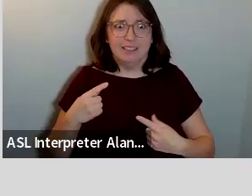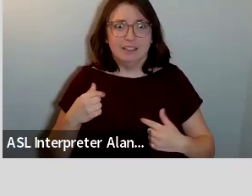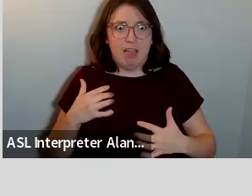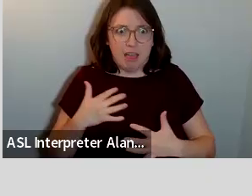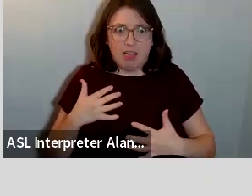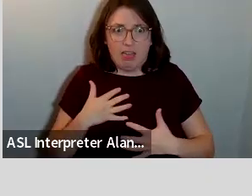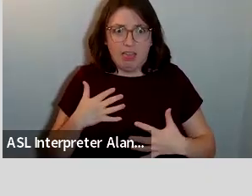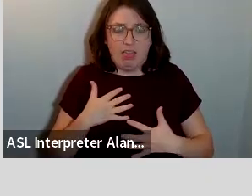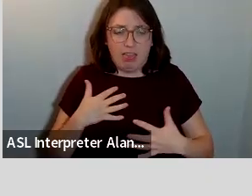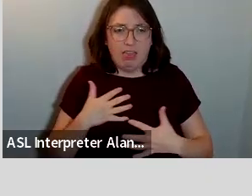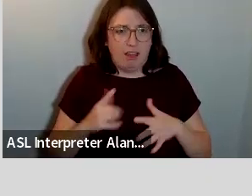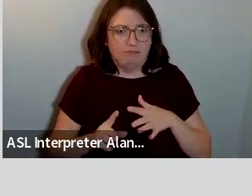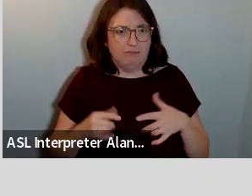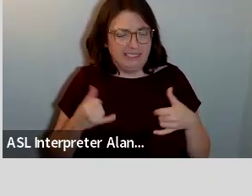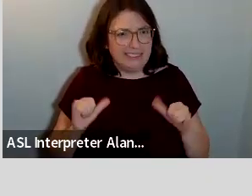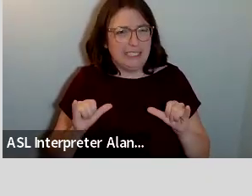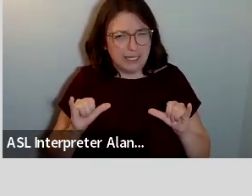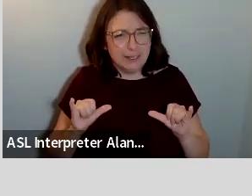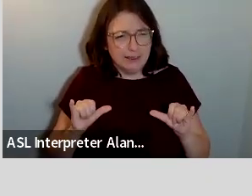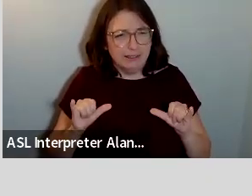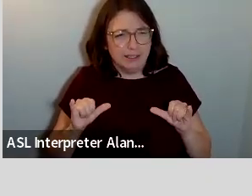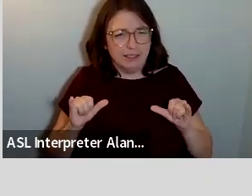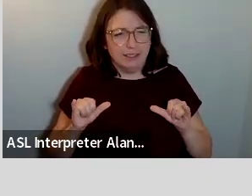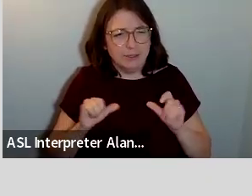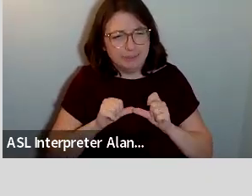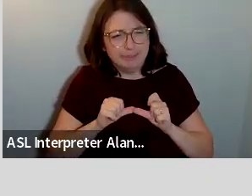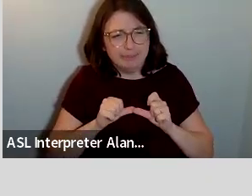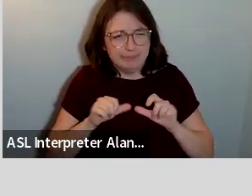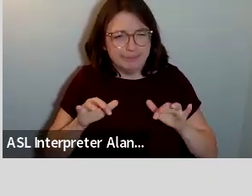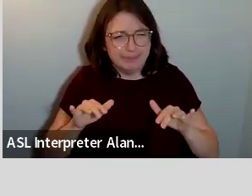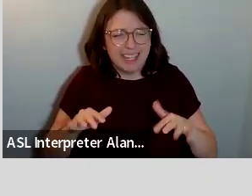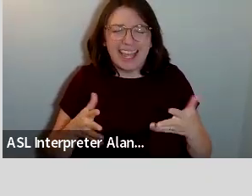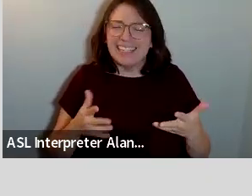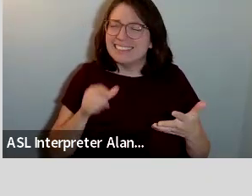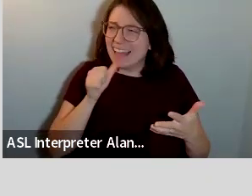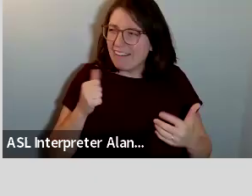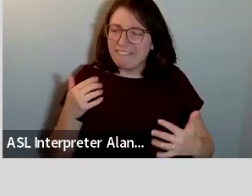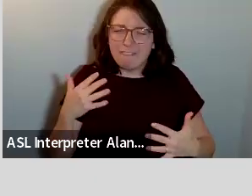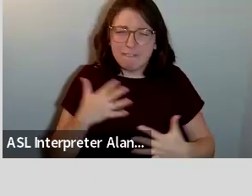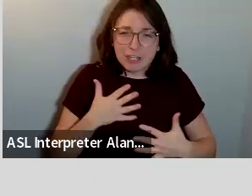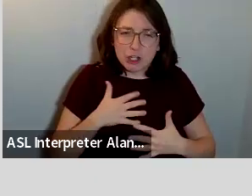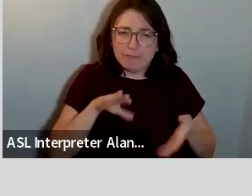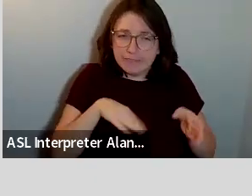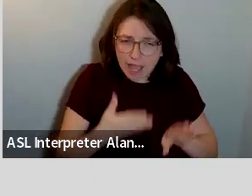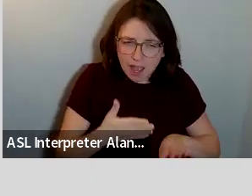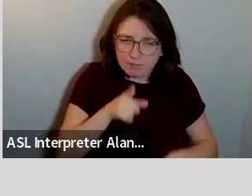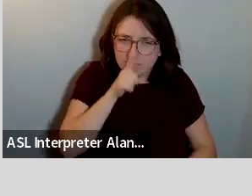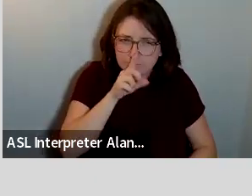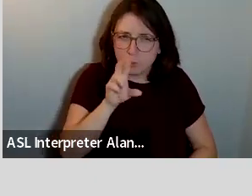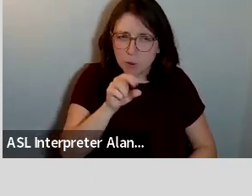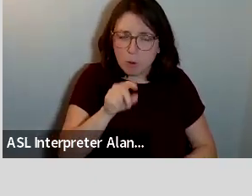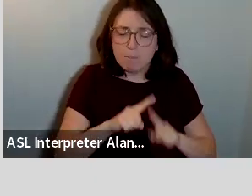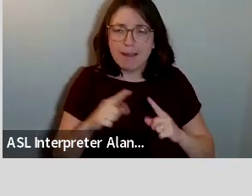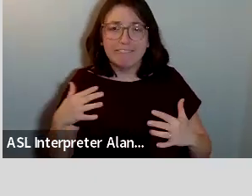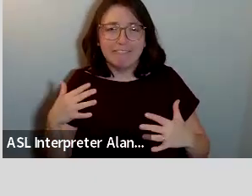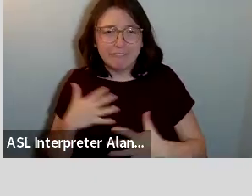about fear of not so much of dying, but of suffering, because there was a